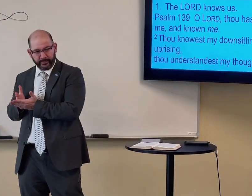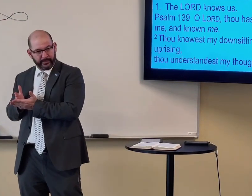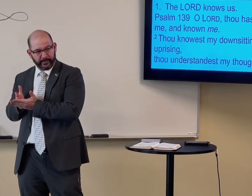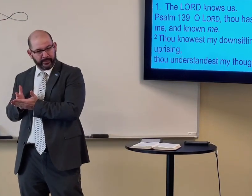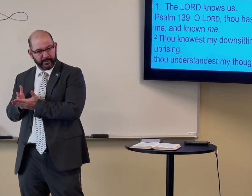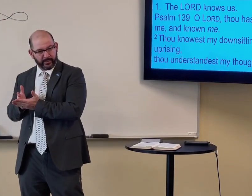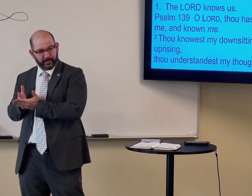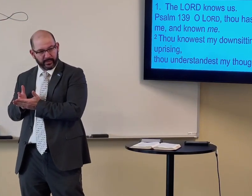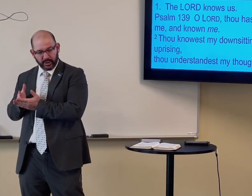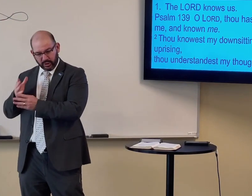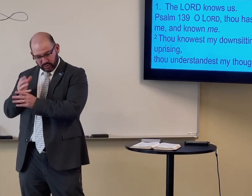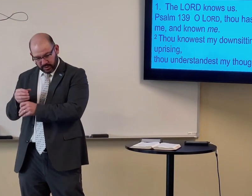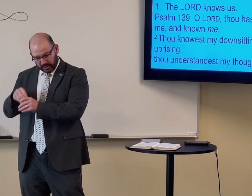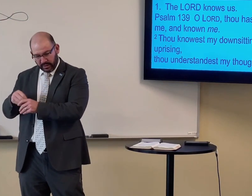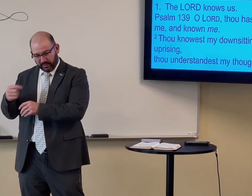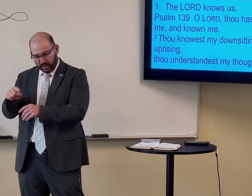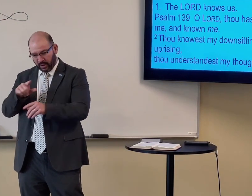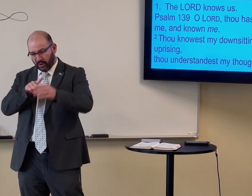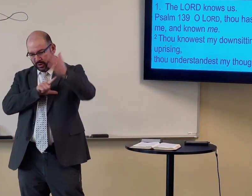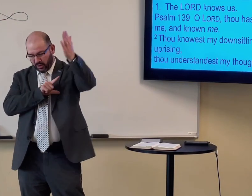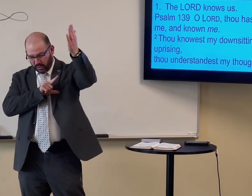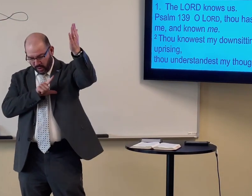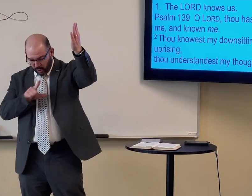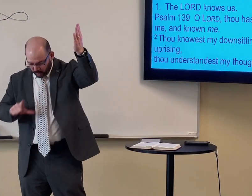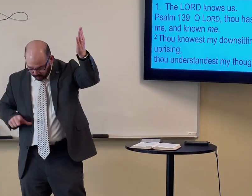Not part of your heart. Trust in the Lord.